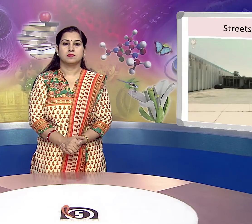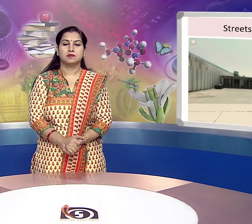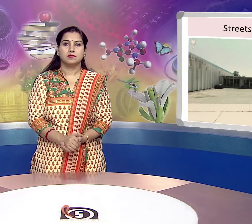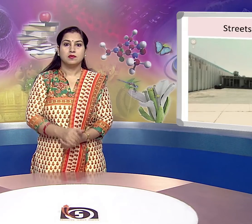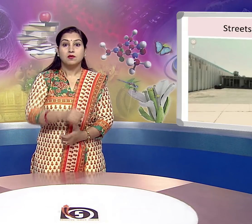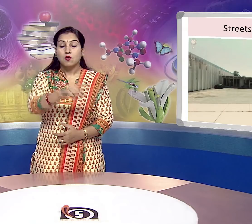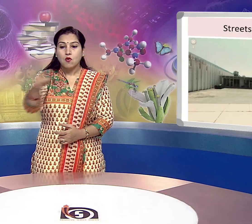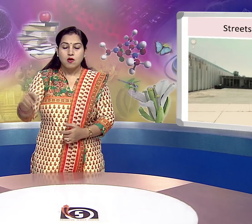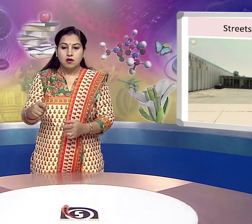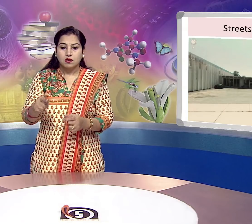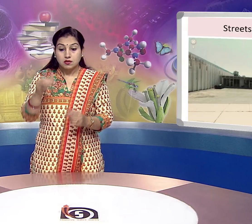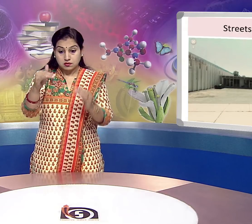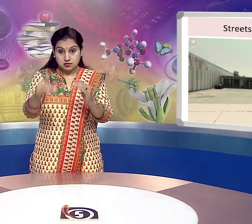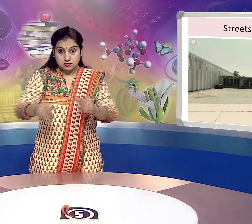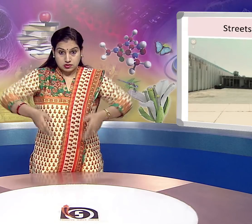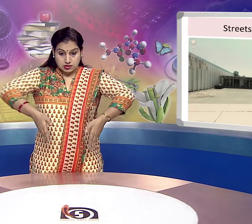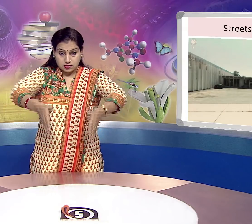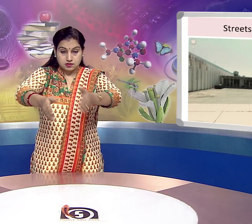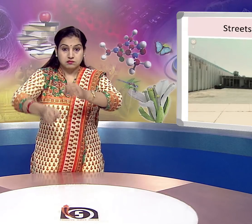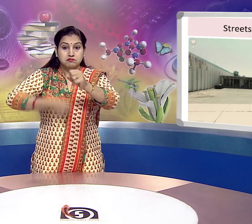leaving the streets barren.